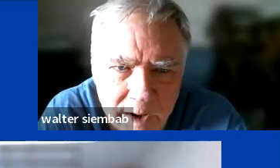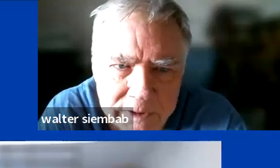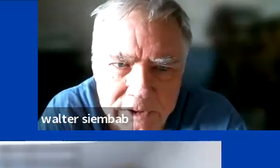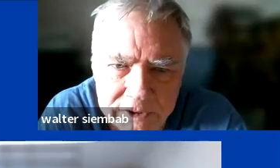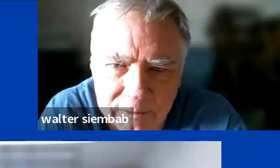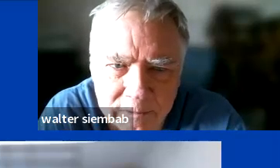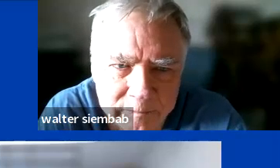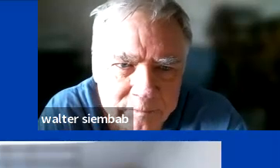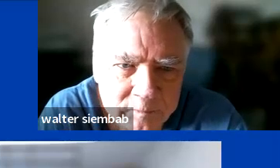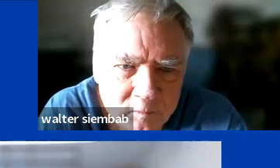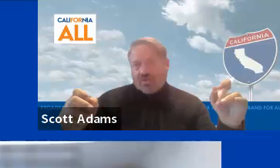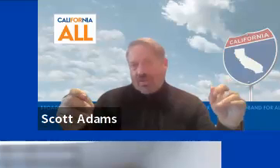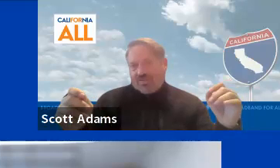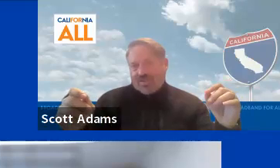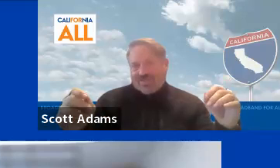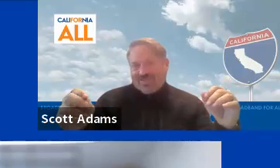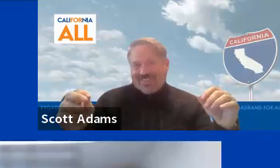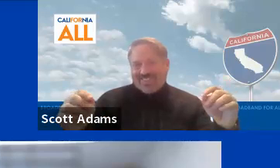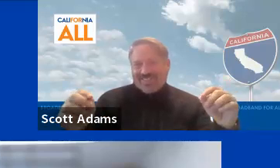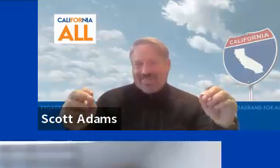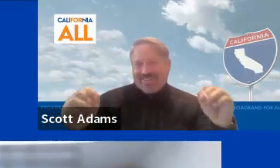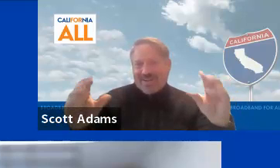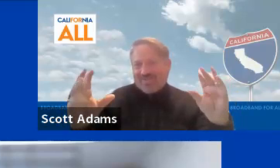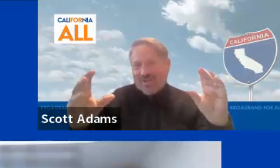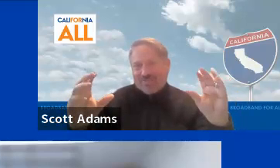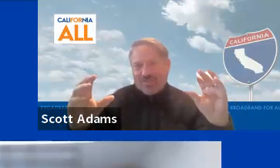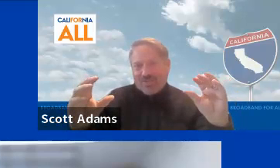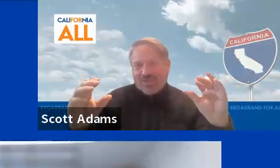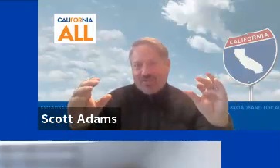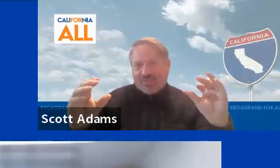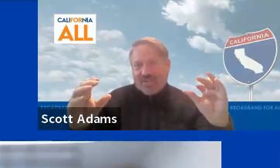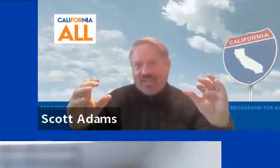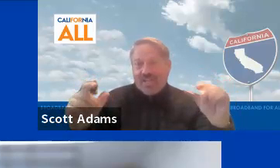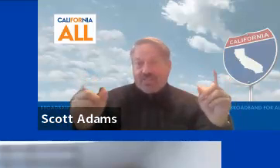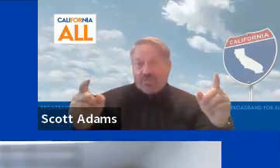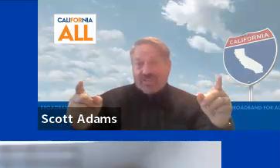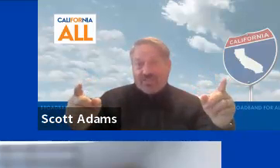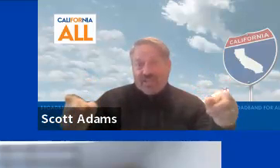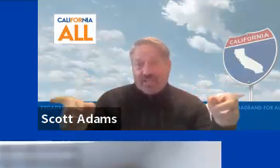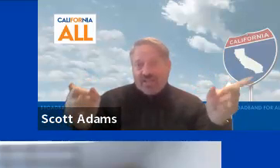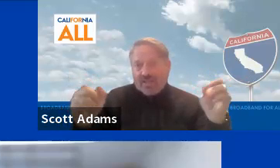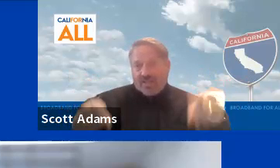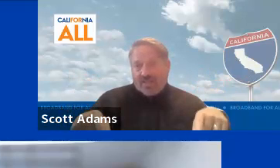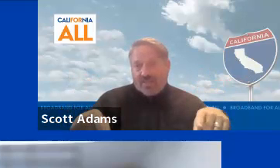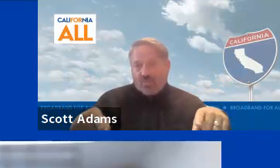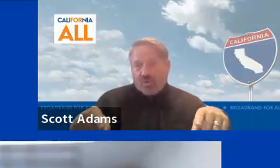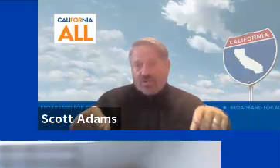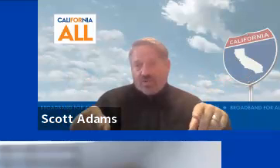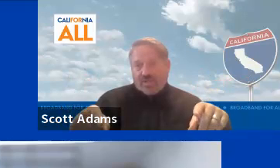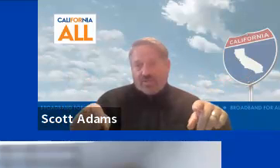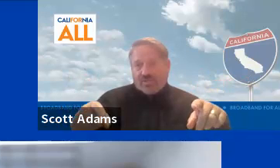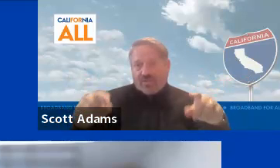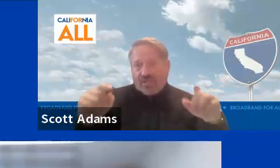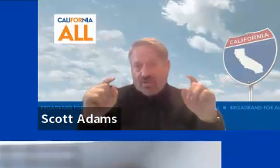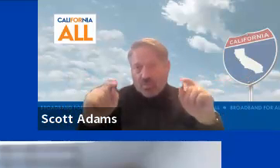Tech. I was at your table. I know you're being generous to let me to kind of softly put you on the spot, because I was going to say the more